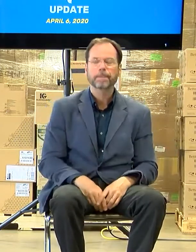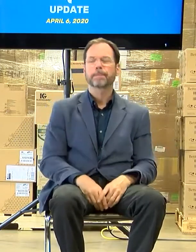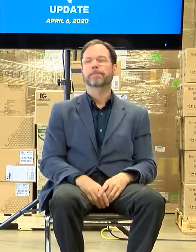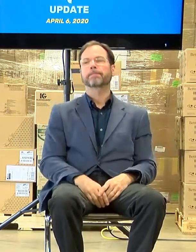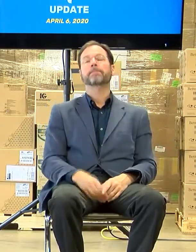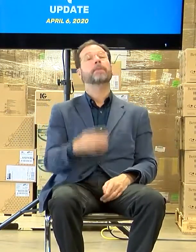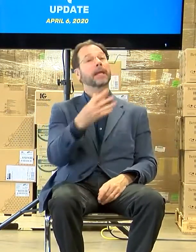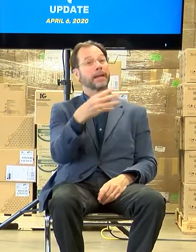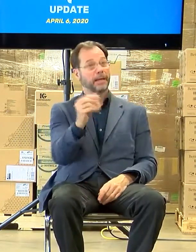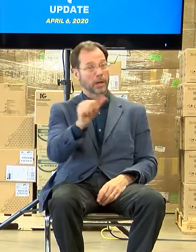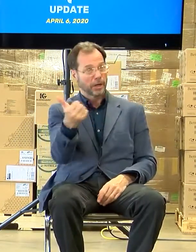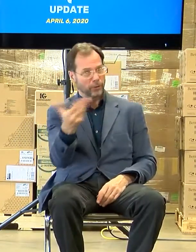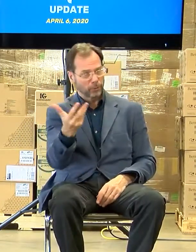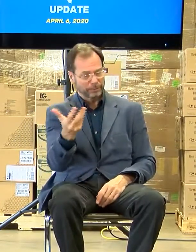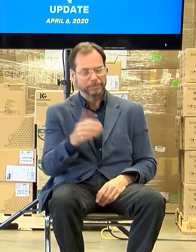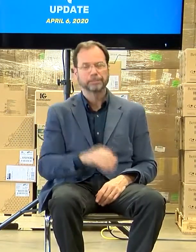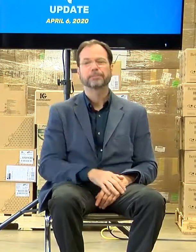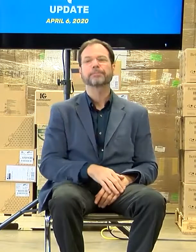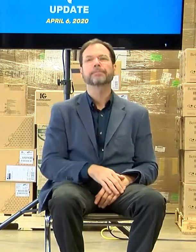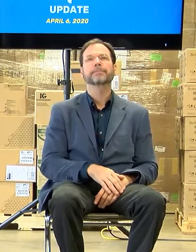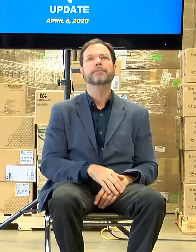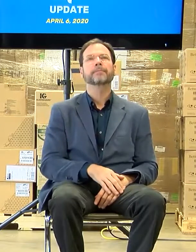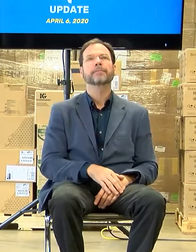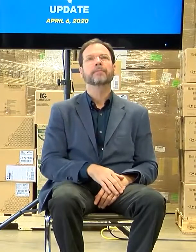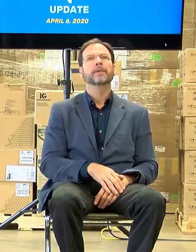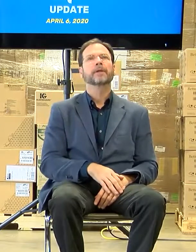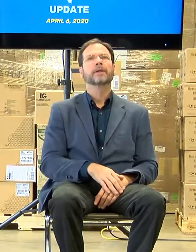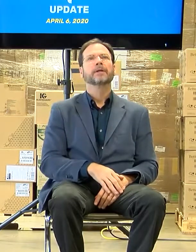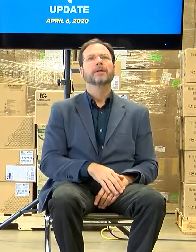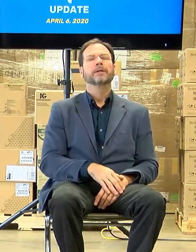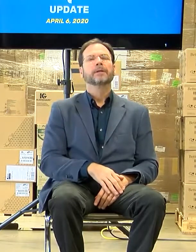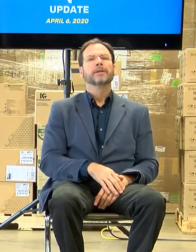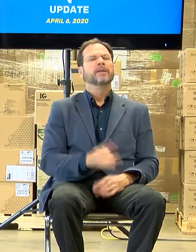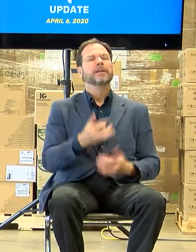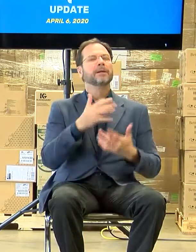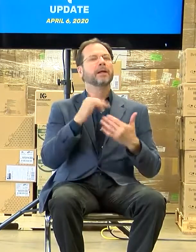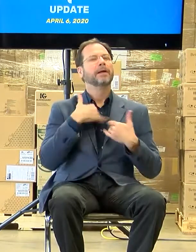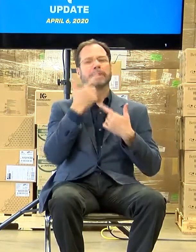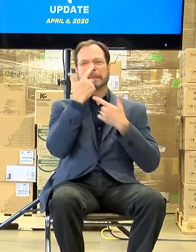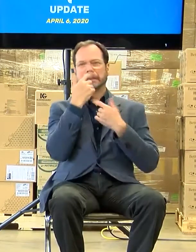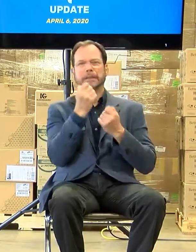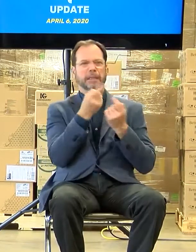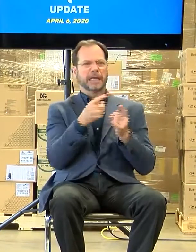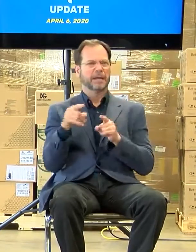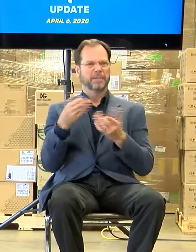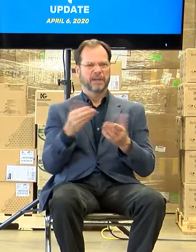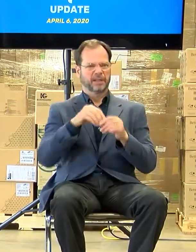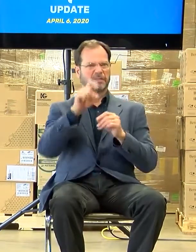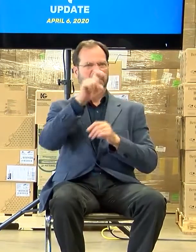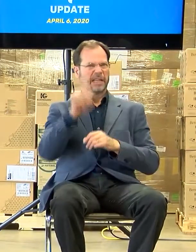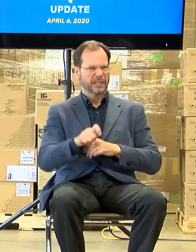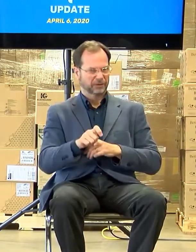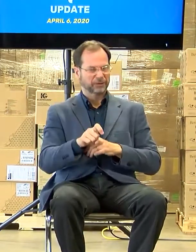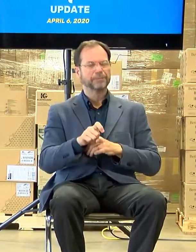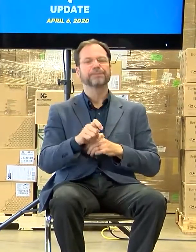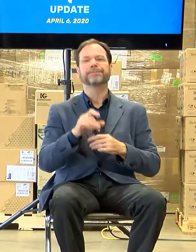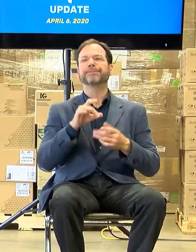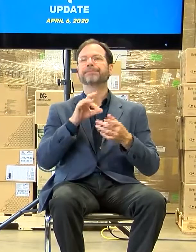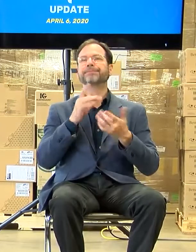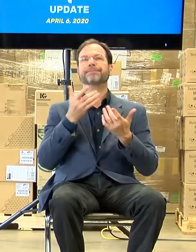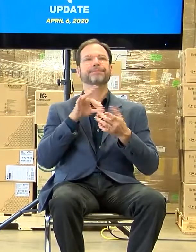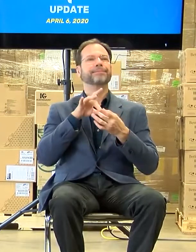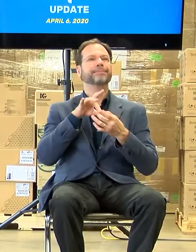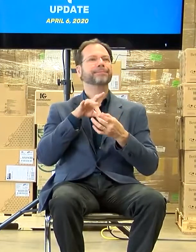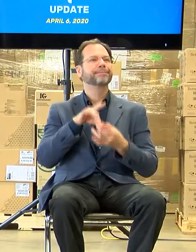Additionally, there's some interesting events that are taking place in the state of Texas with regard to the use